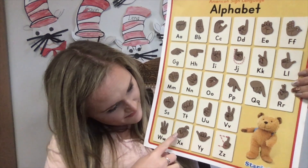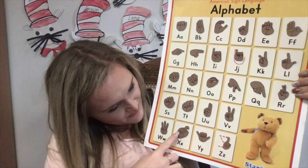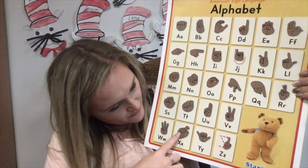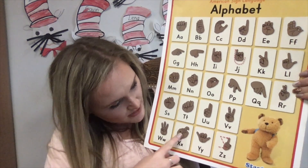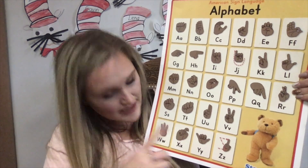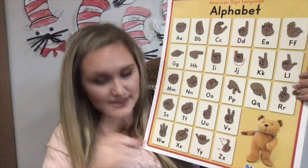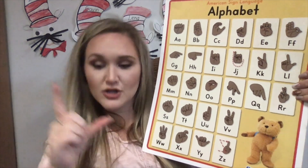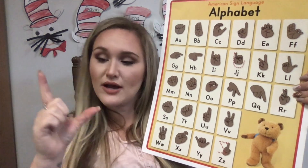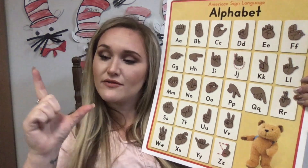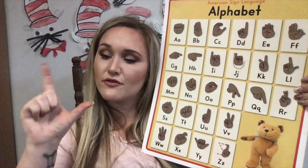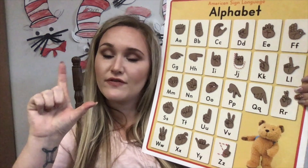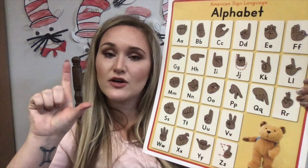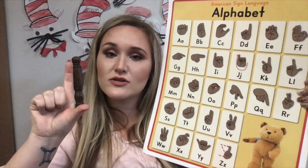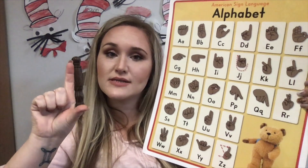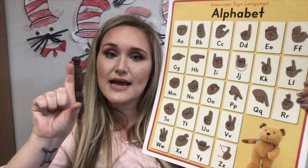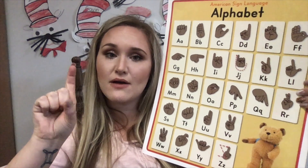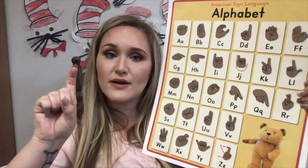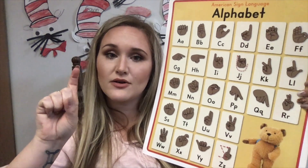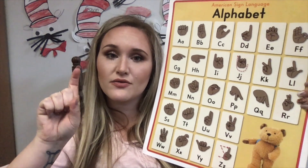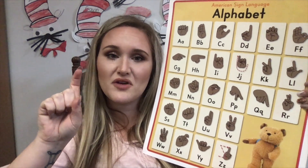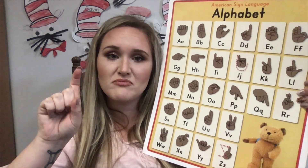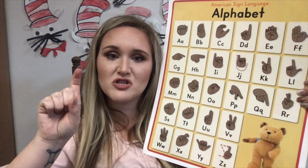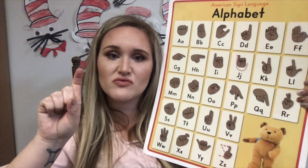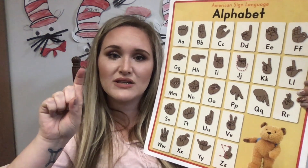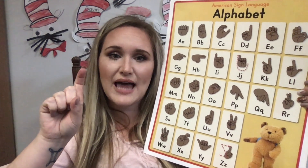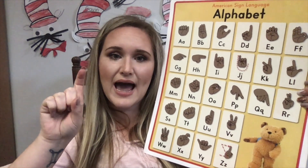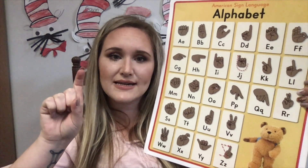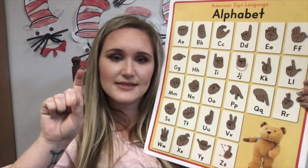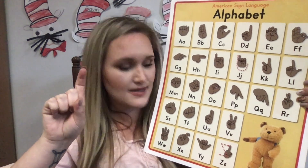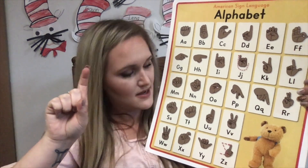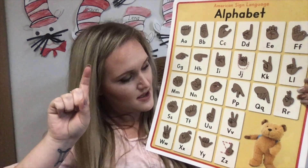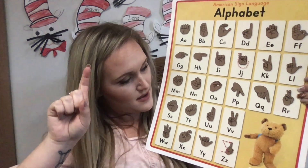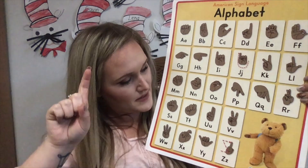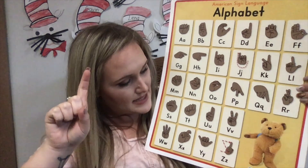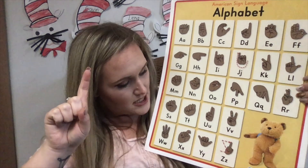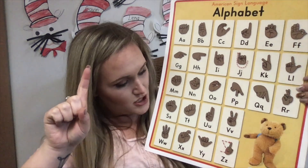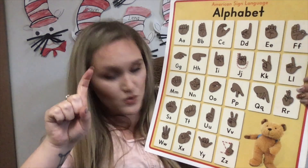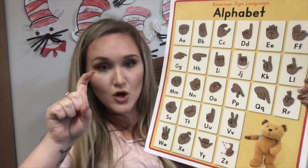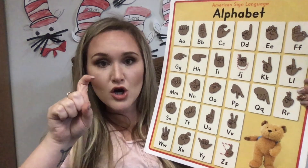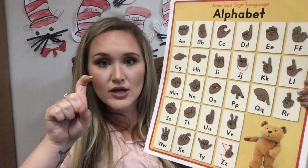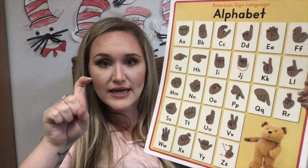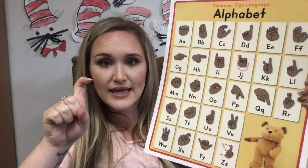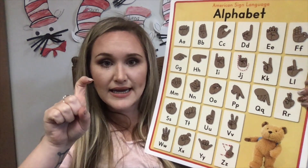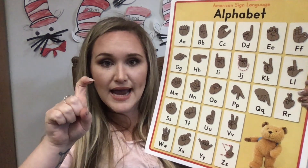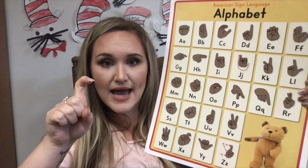you look at X here, you have your fingers down and your thumb just relaxed, but then you hook it like an X.